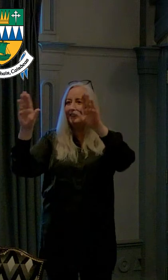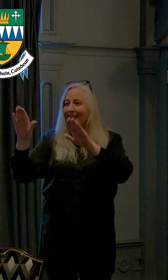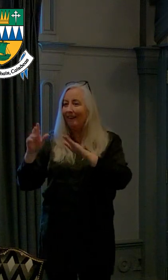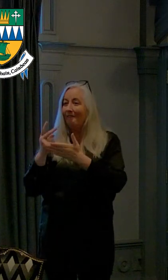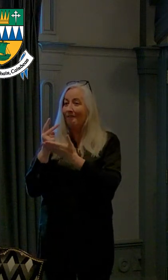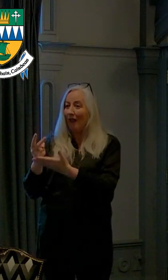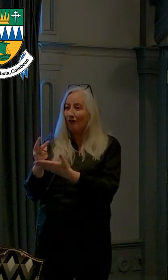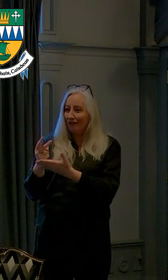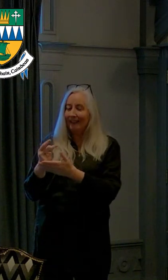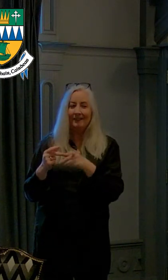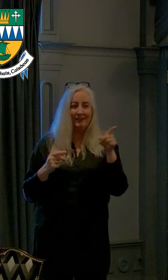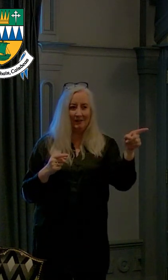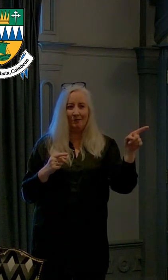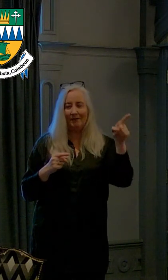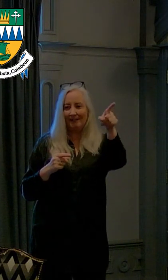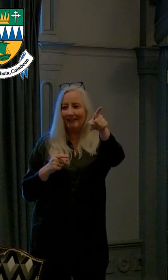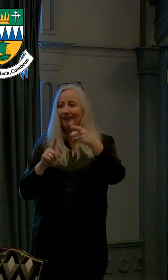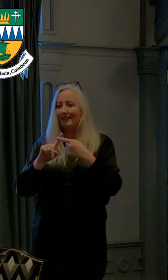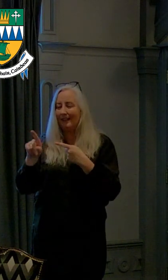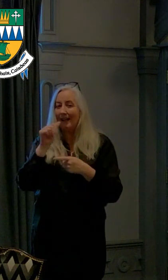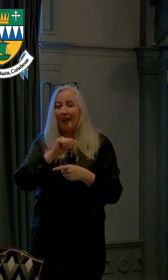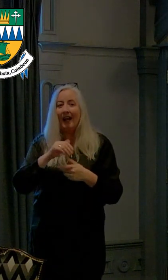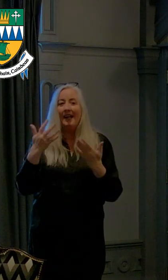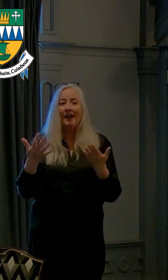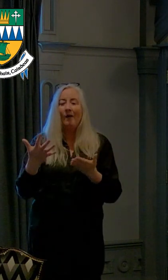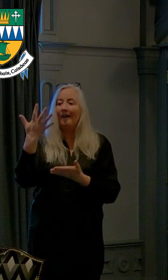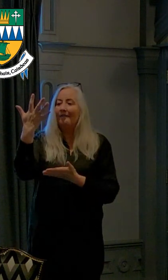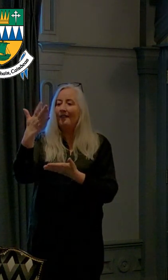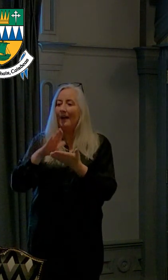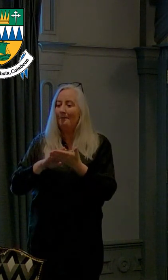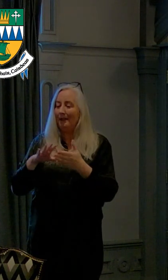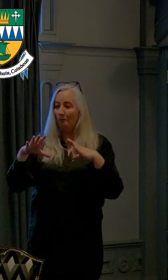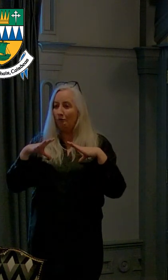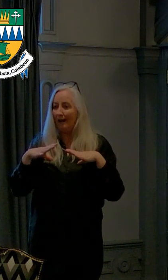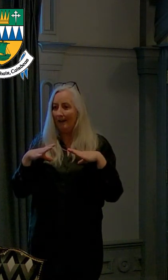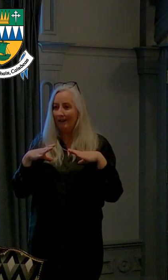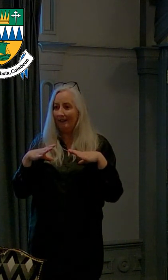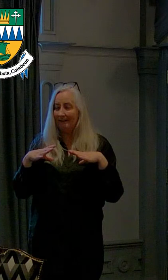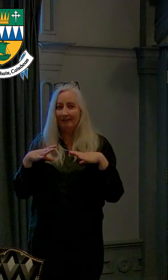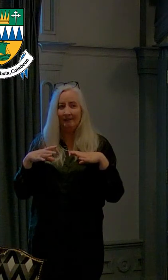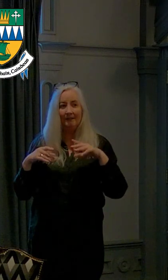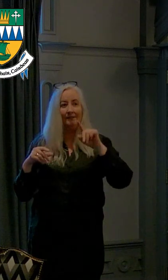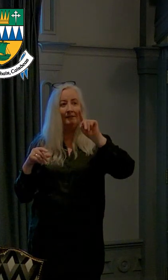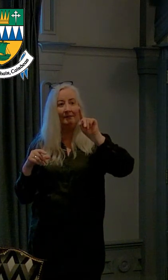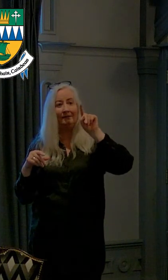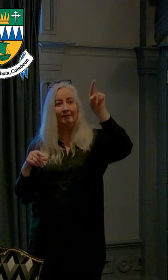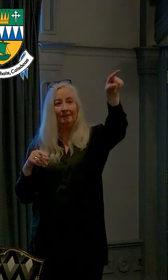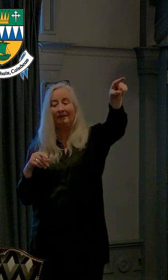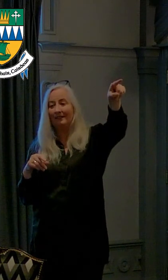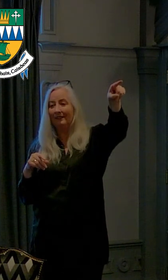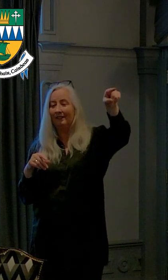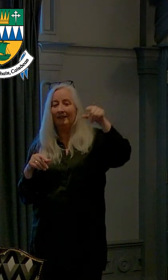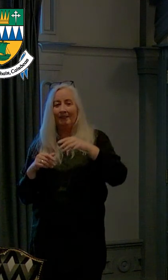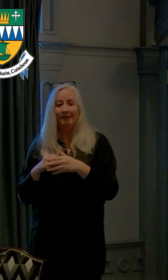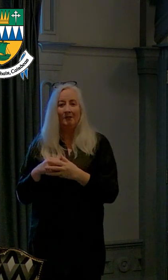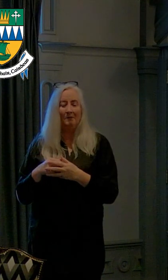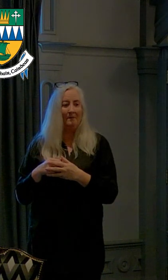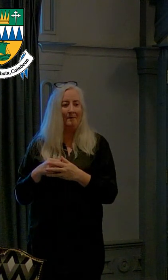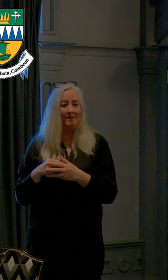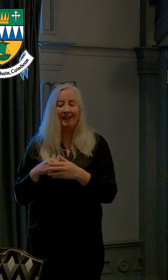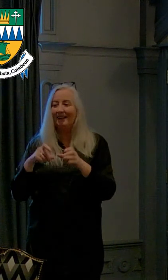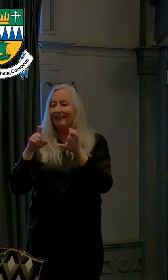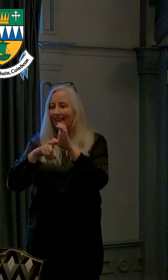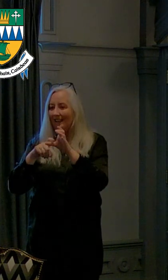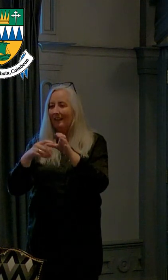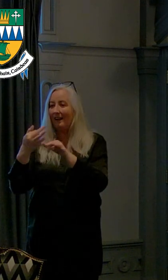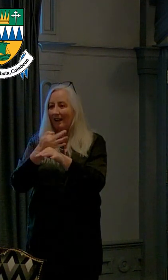Okay, we're going to take a 5-minute break, I think, whatever, from the back of the room. I've been suggested, whatever, that we take a tea coffee